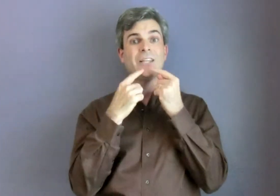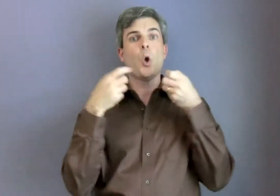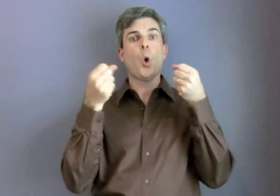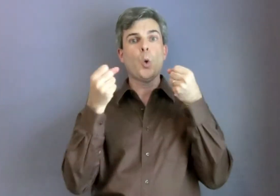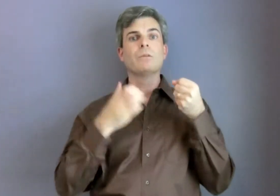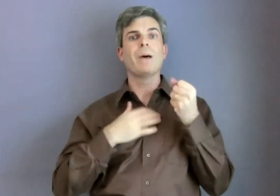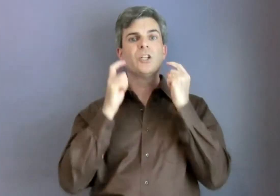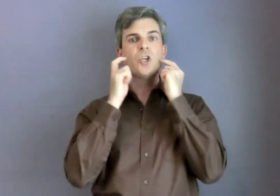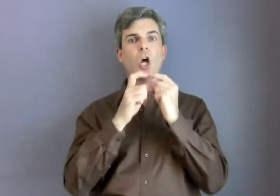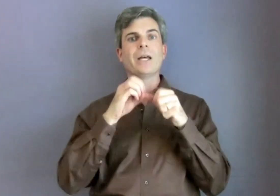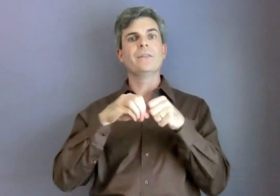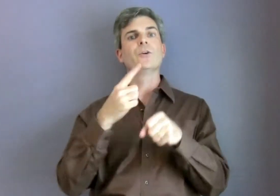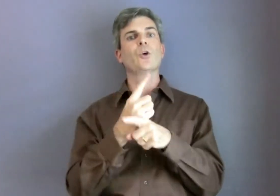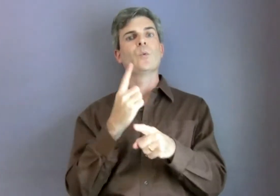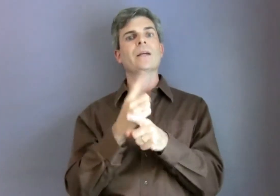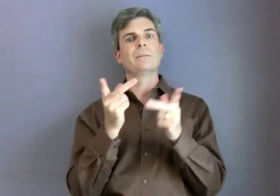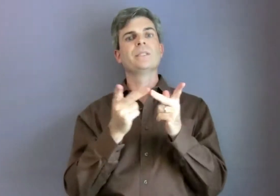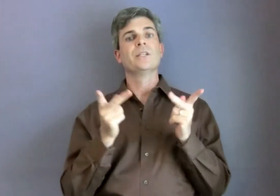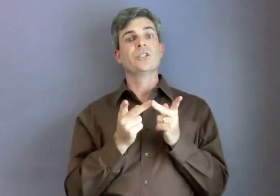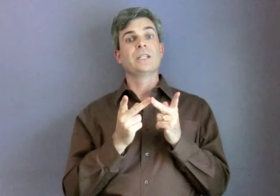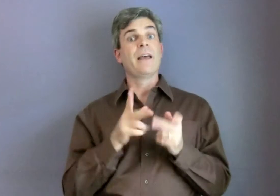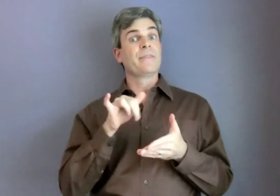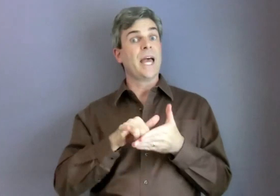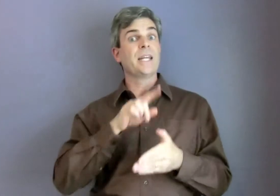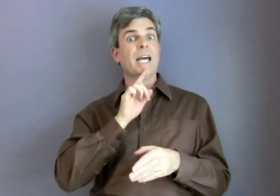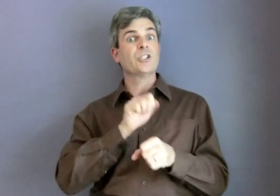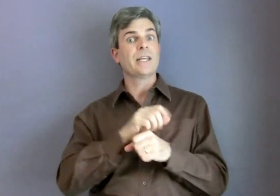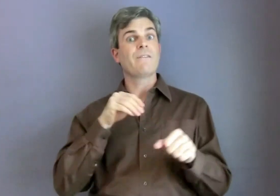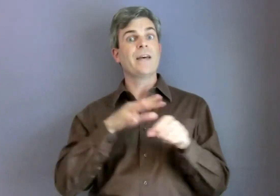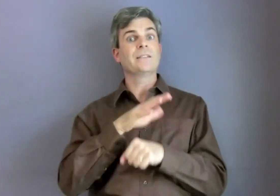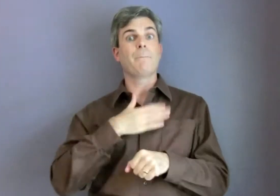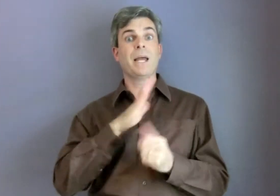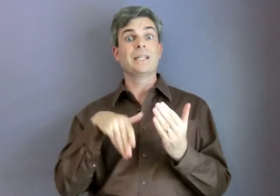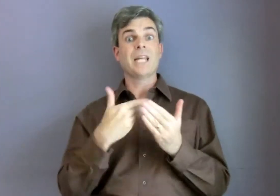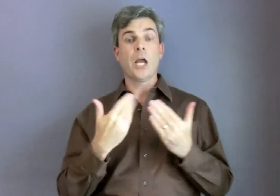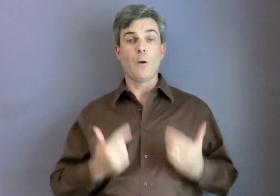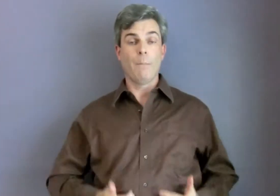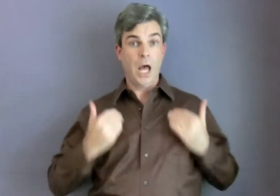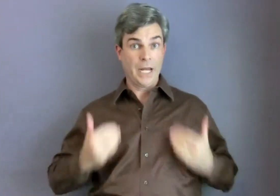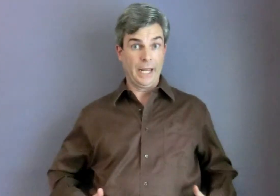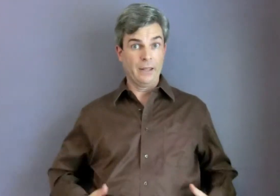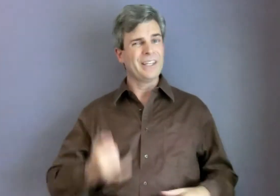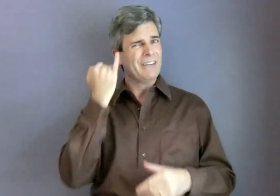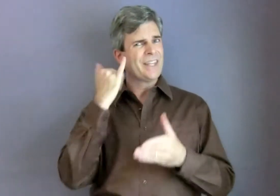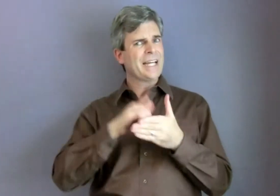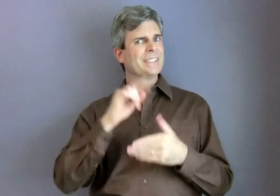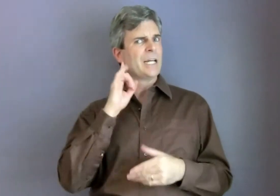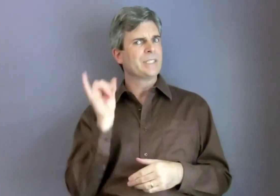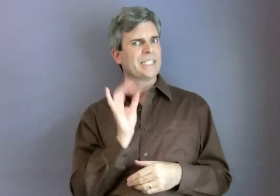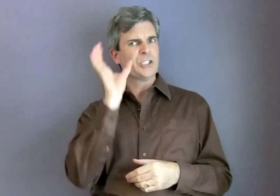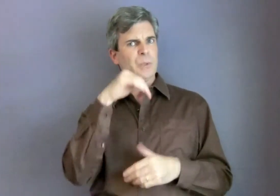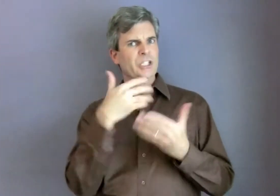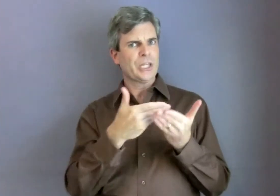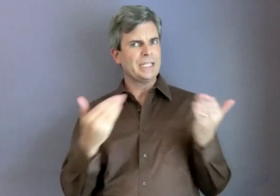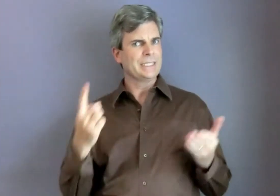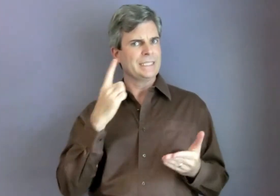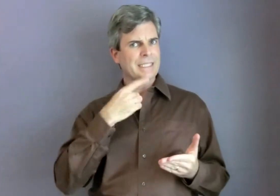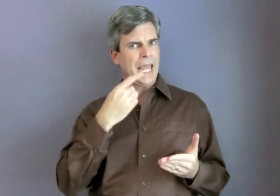This affected my entire body. If that sounds like a very, very strange thing to say, and rather a bold statement, how can the jaw affect the entire